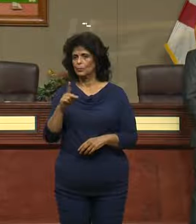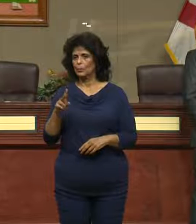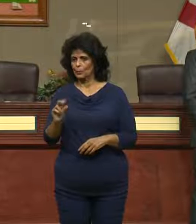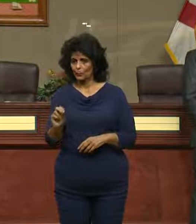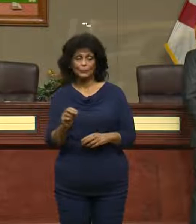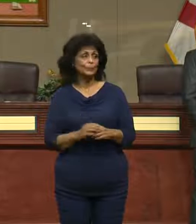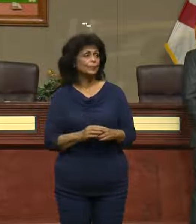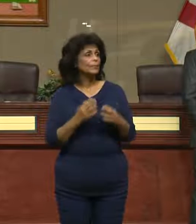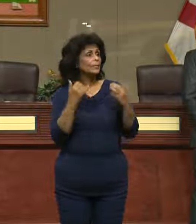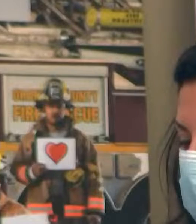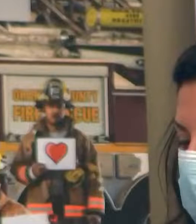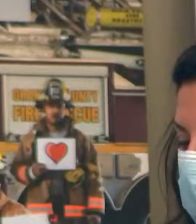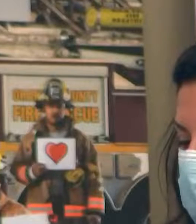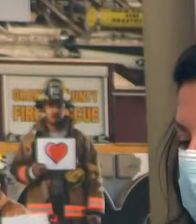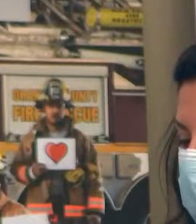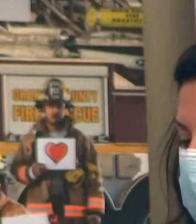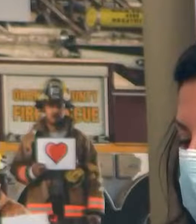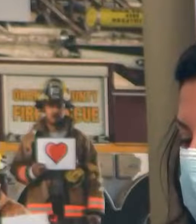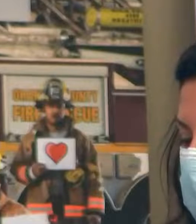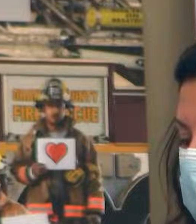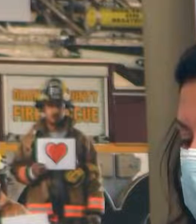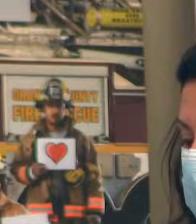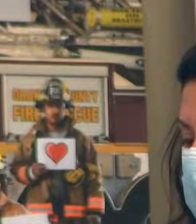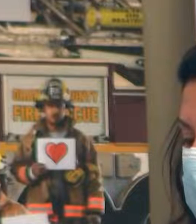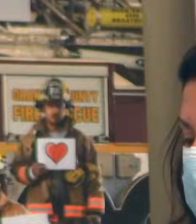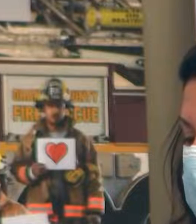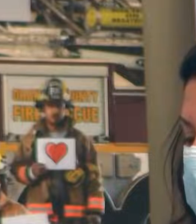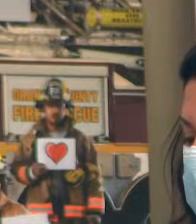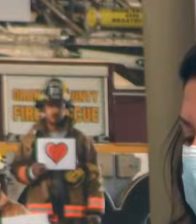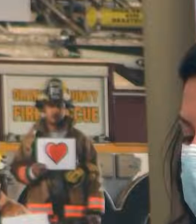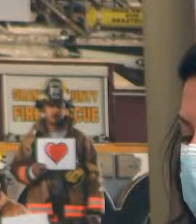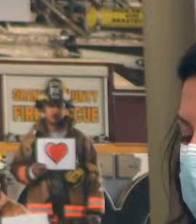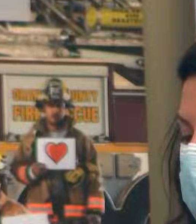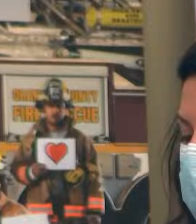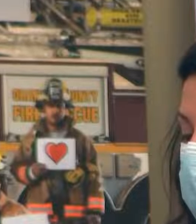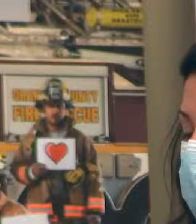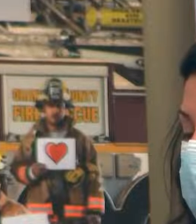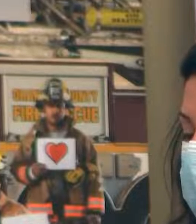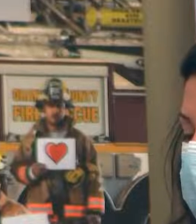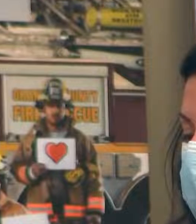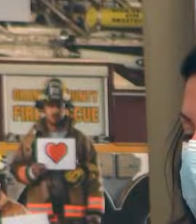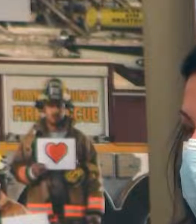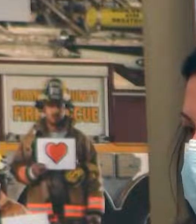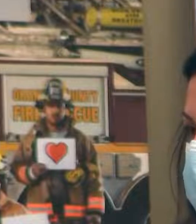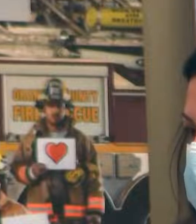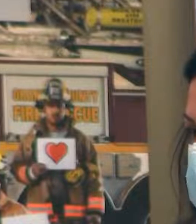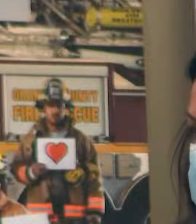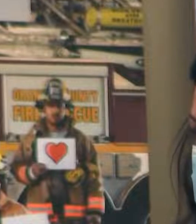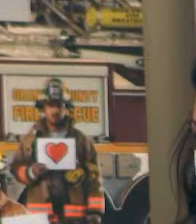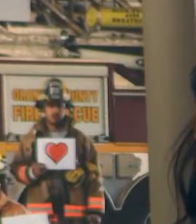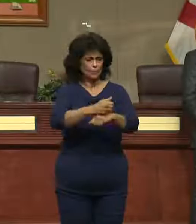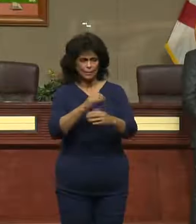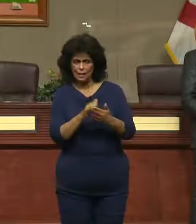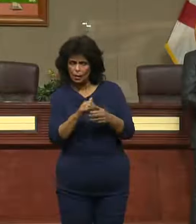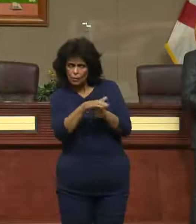federal vaccination site at Valencia College and the FEMA mobile sites? Is the county affiliated or involved in these sites at all?